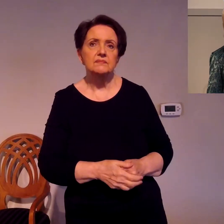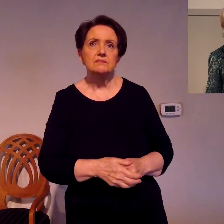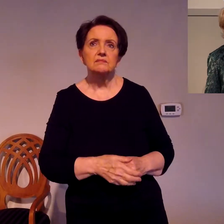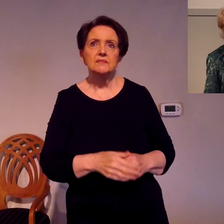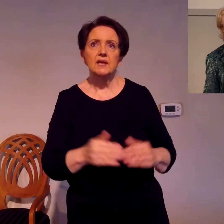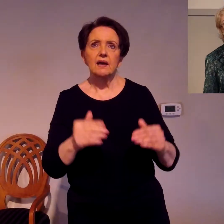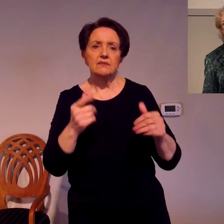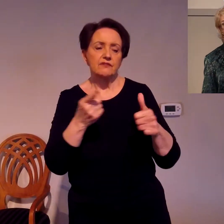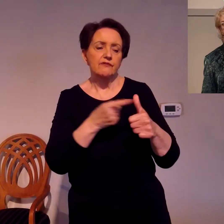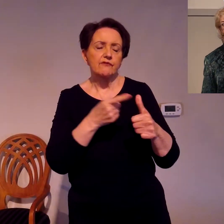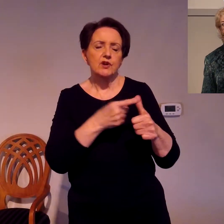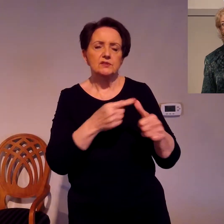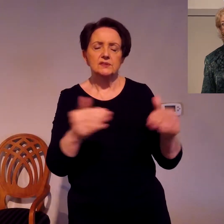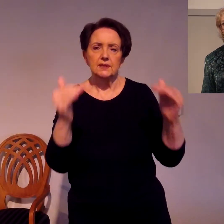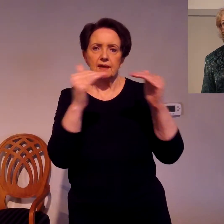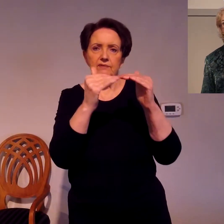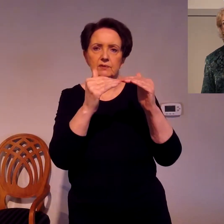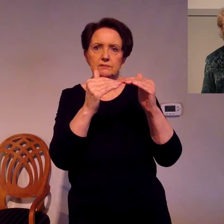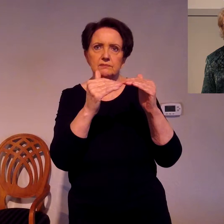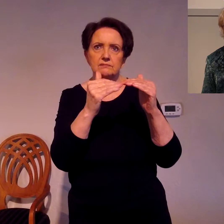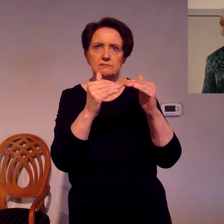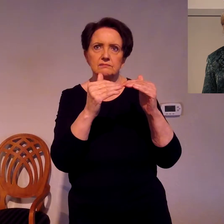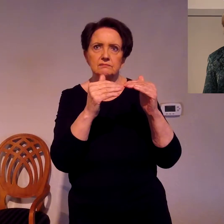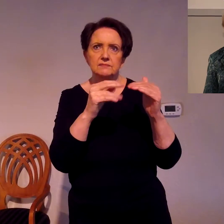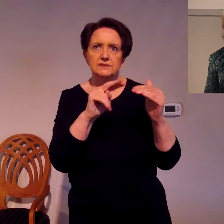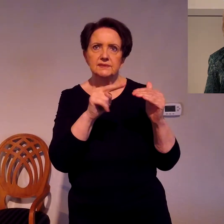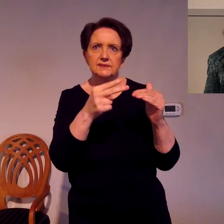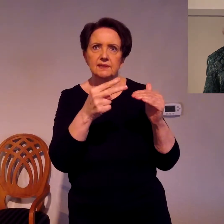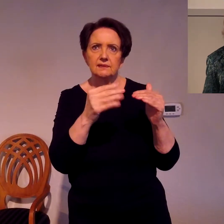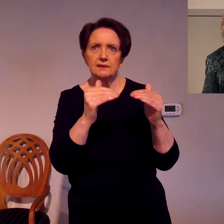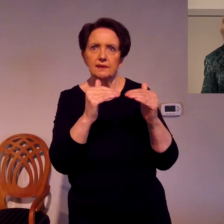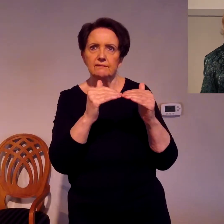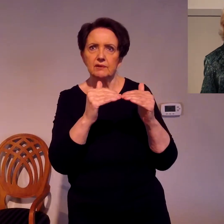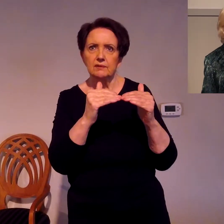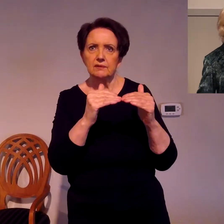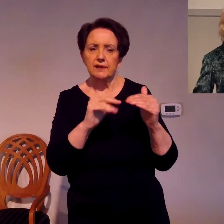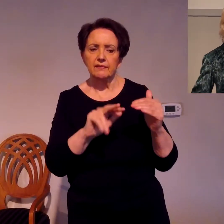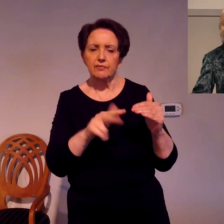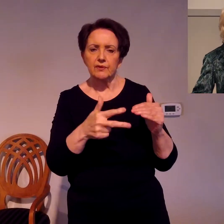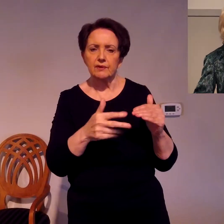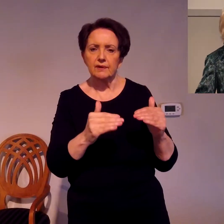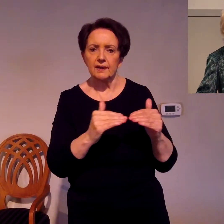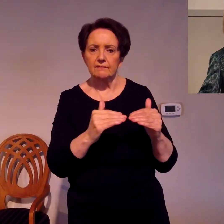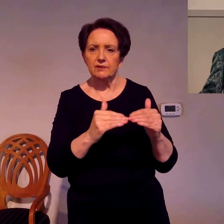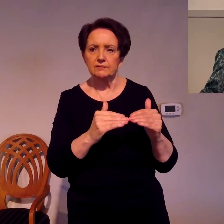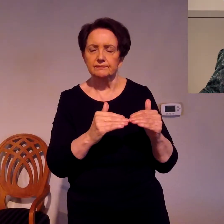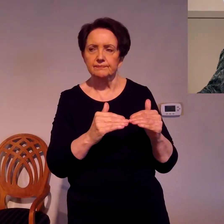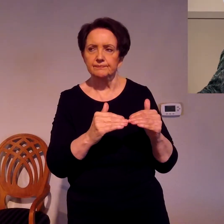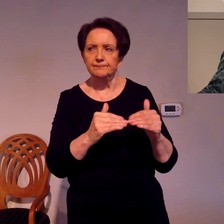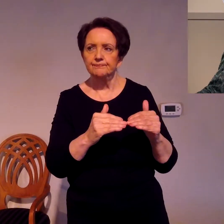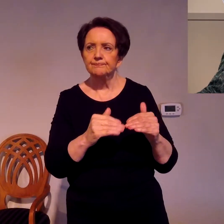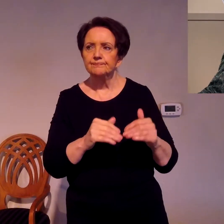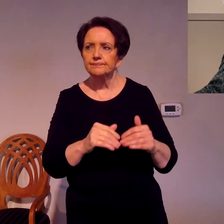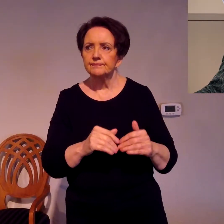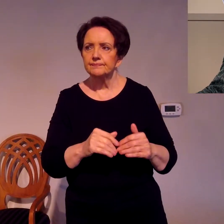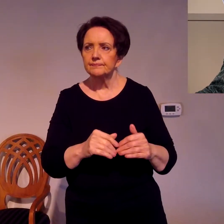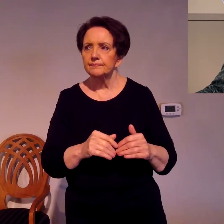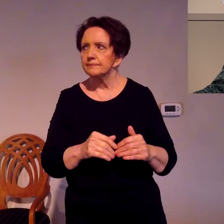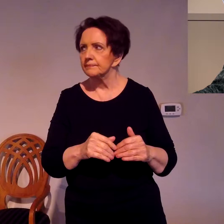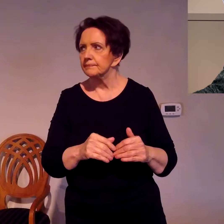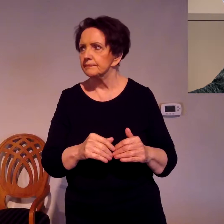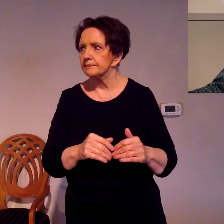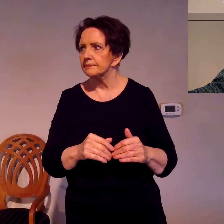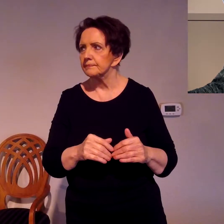and opinions levels of communication. You can get away with a lot because we're not